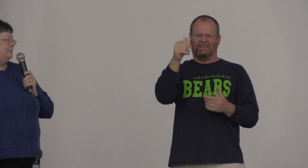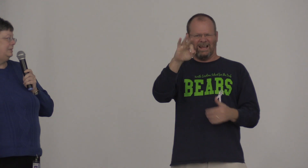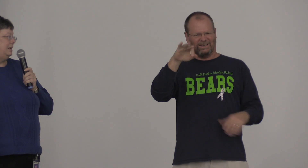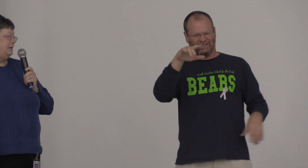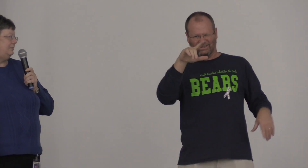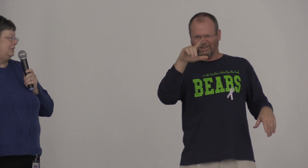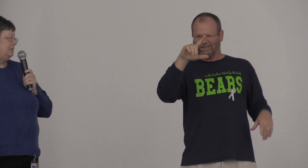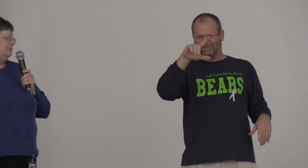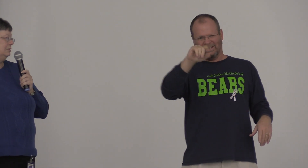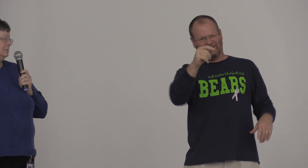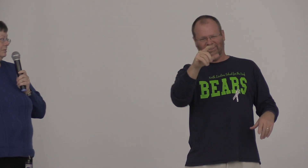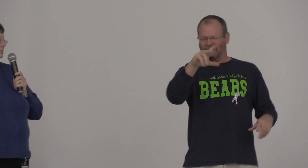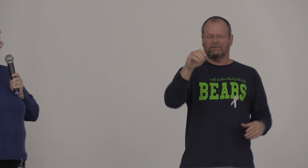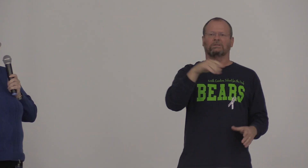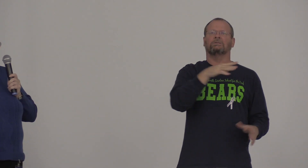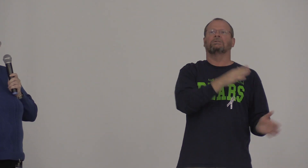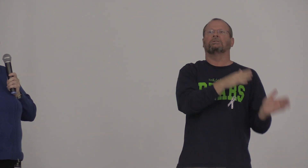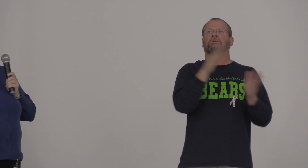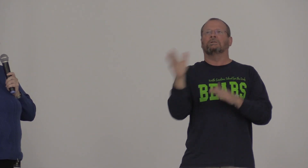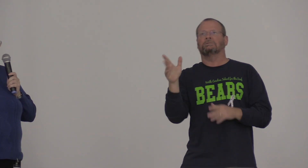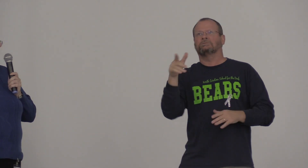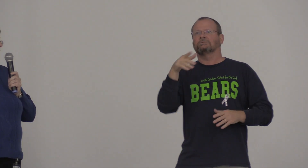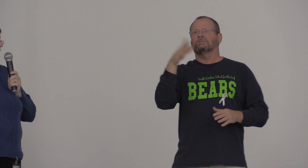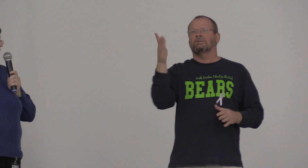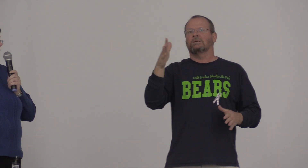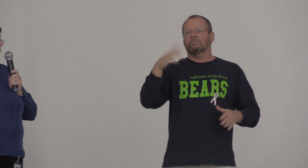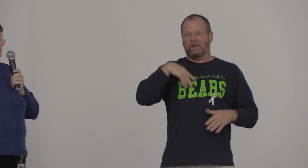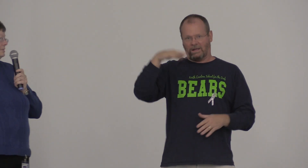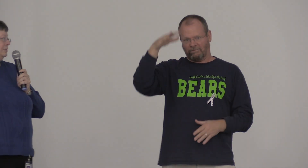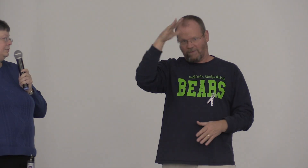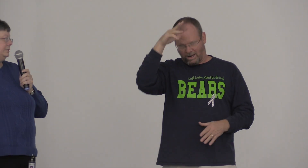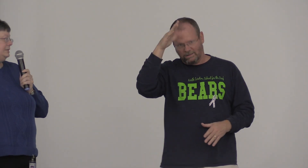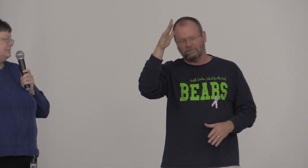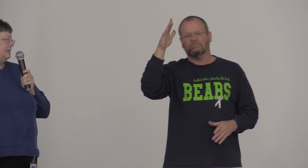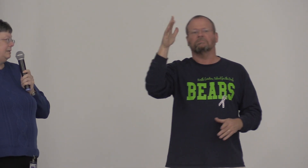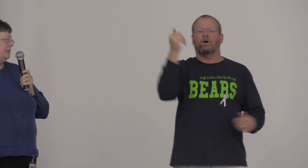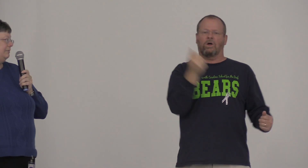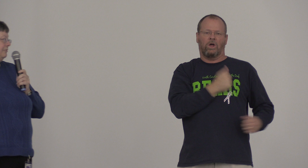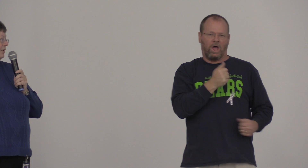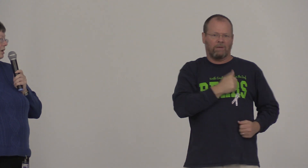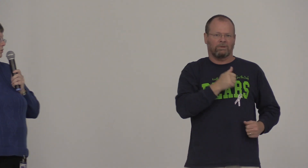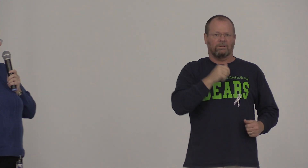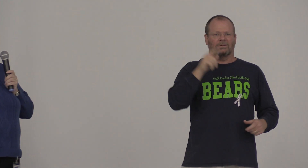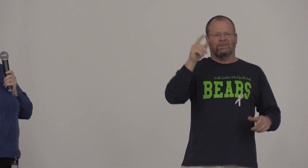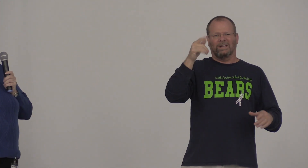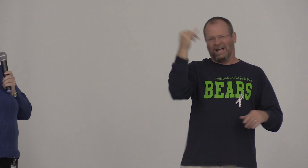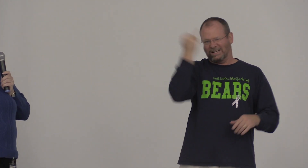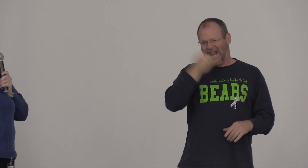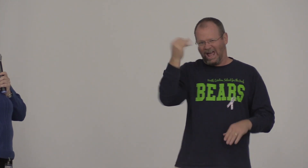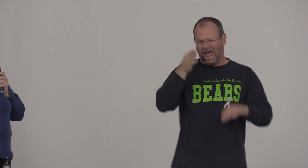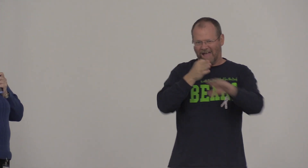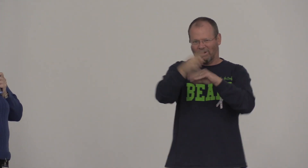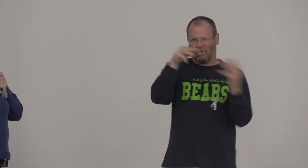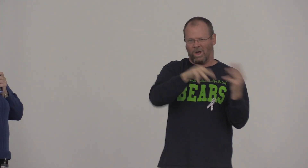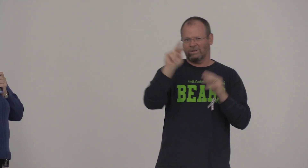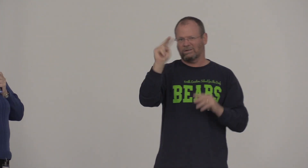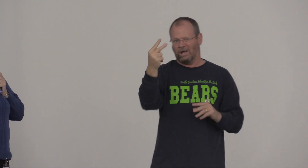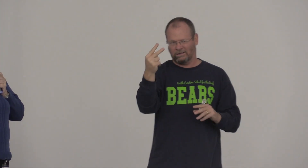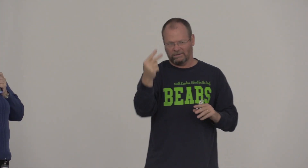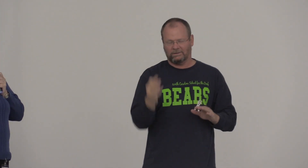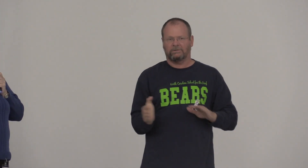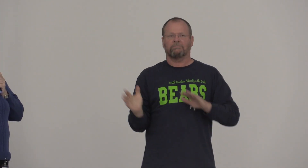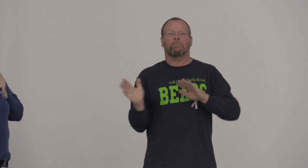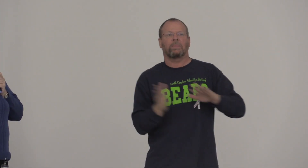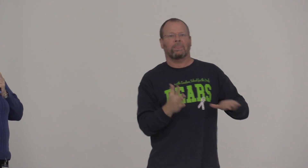he was in the Navy somewhere in the 1920s and 30s, and my father was in the Army